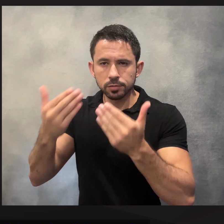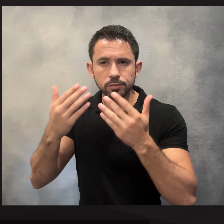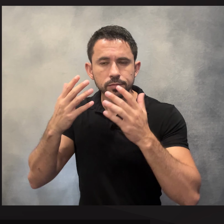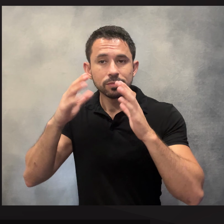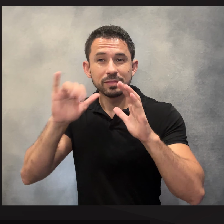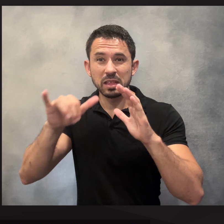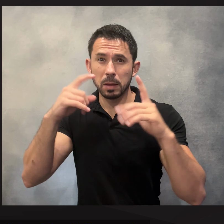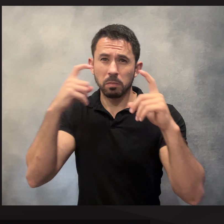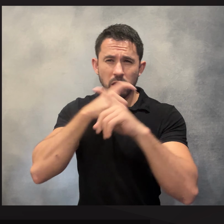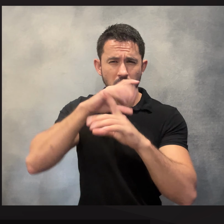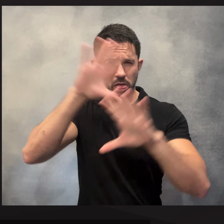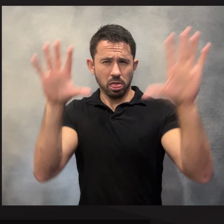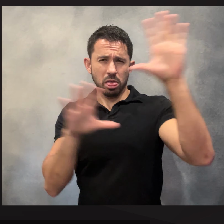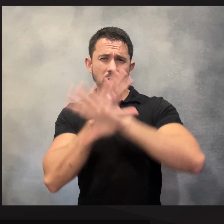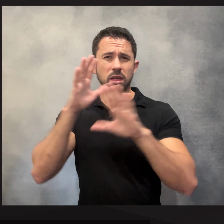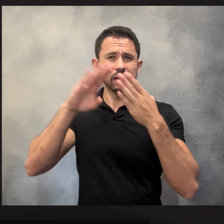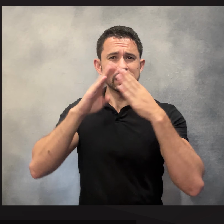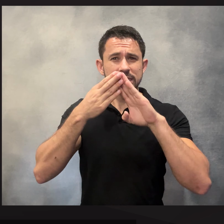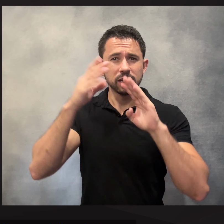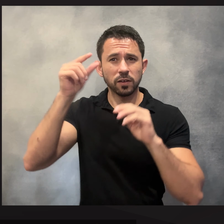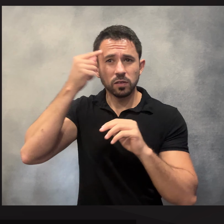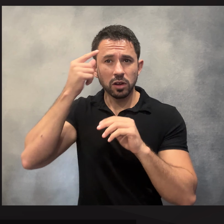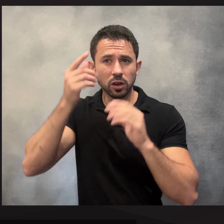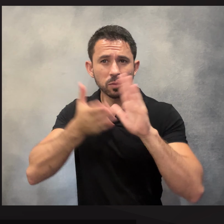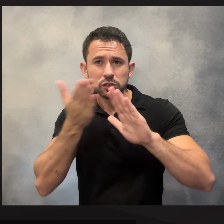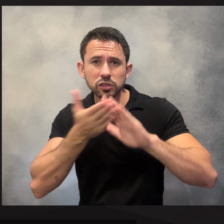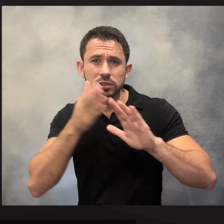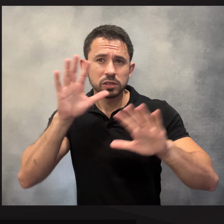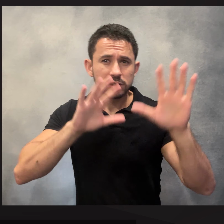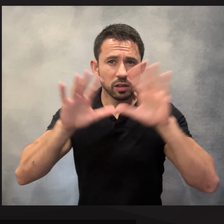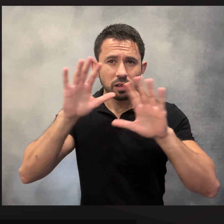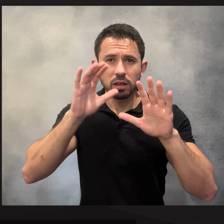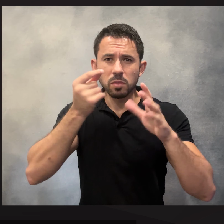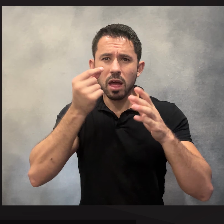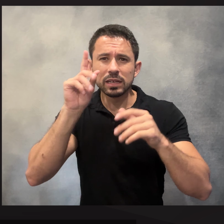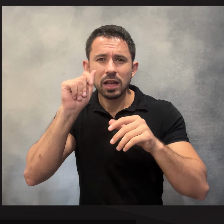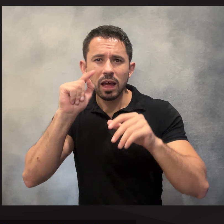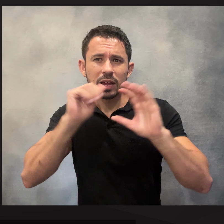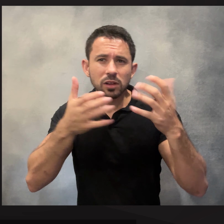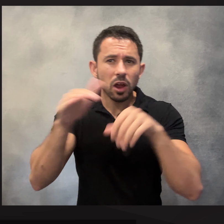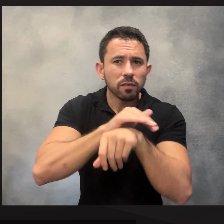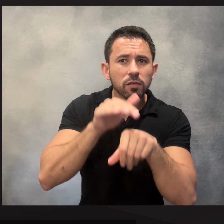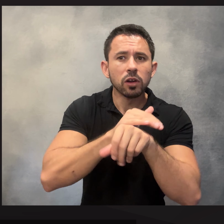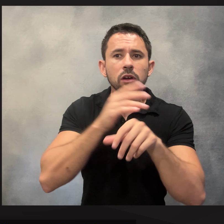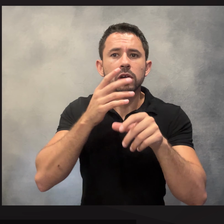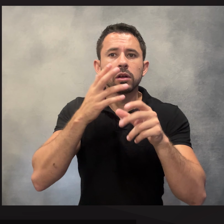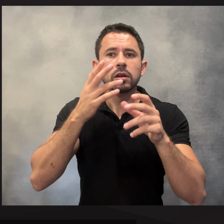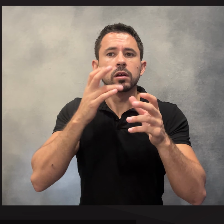and the dataset that covers and translates it for the public.